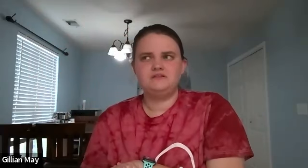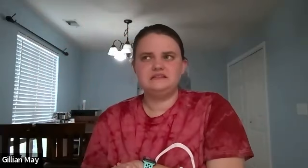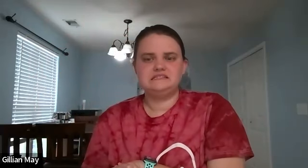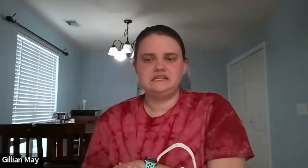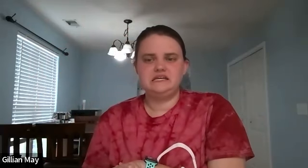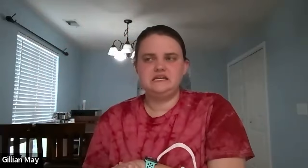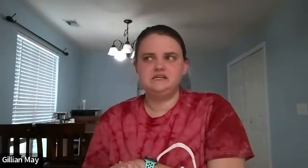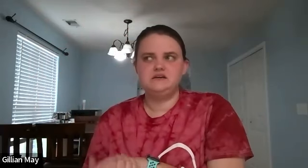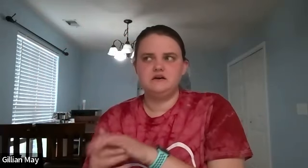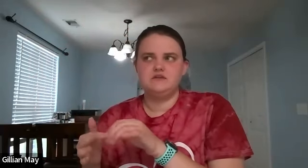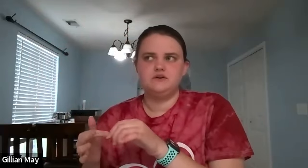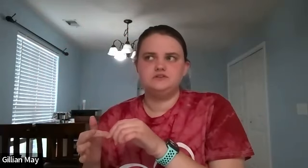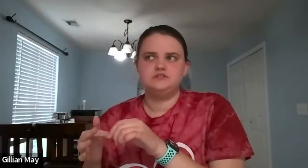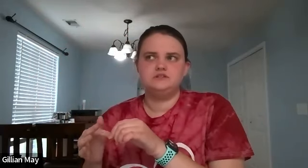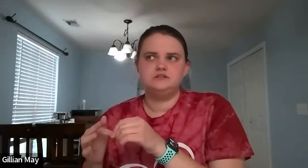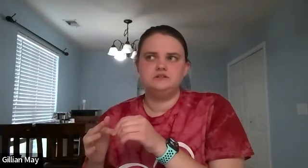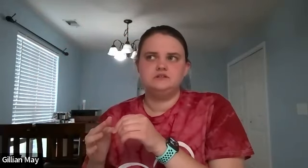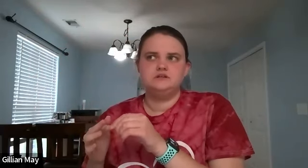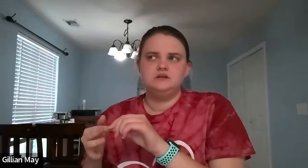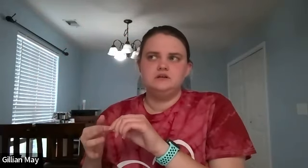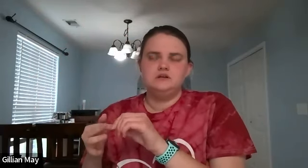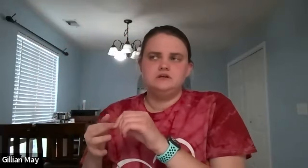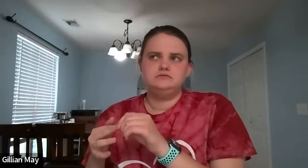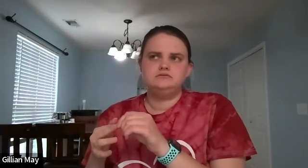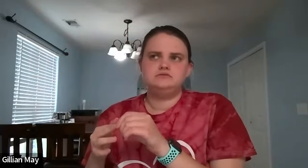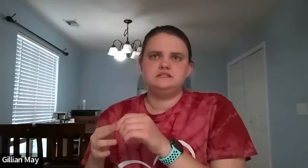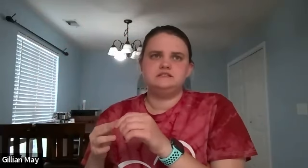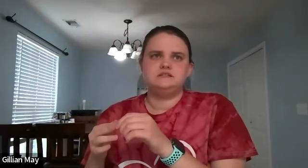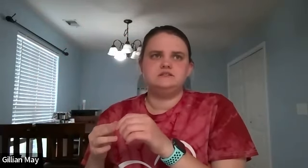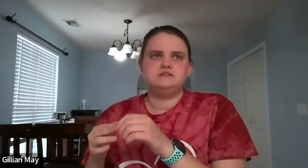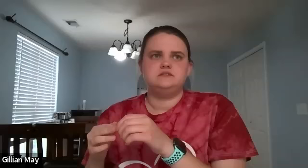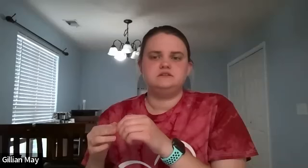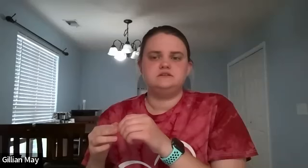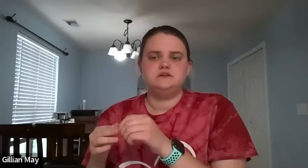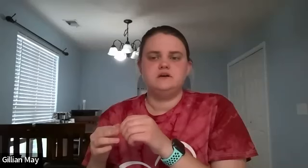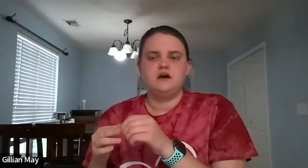Let's see, any others? Oh, let's see.